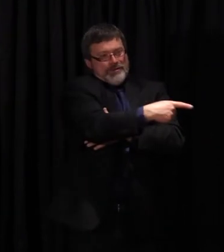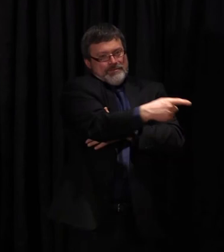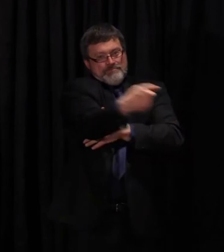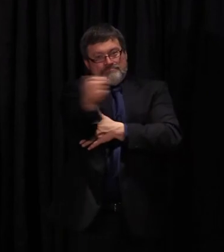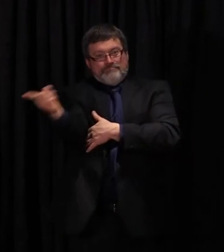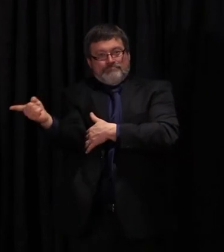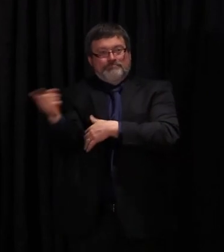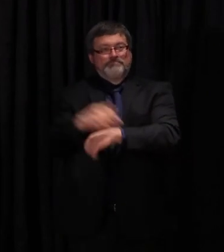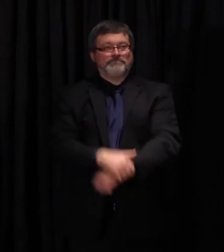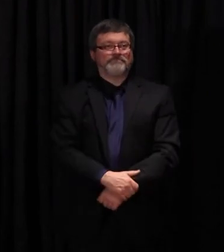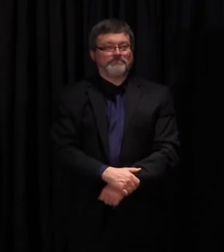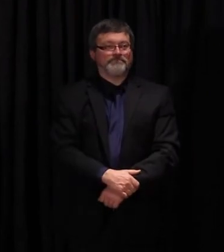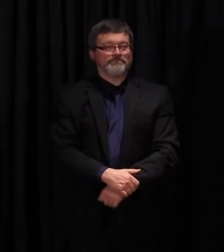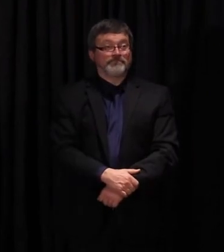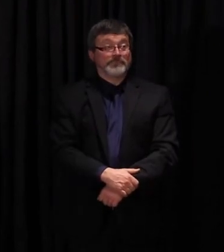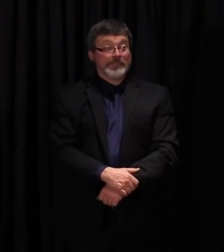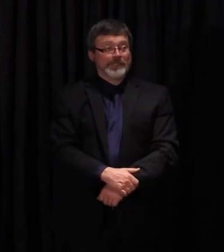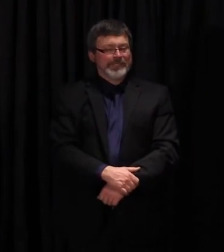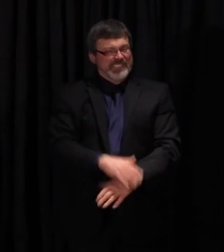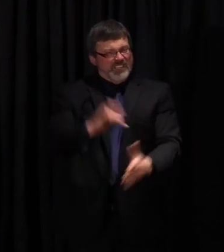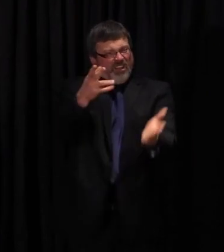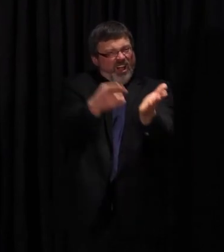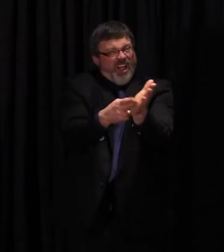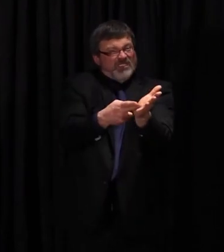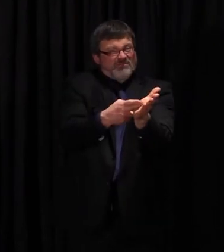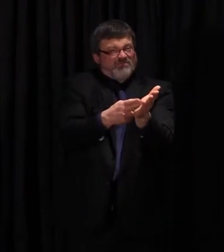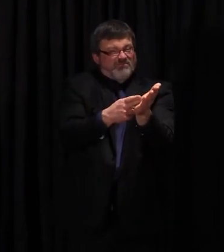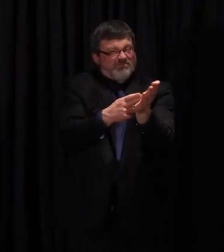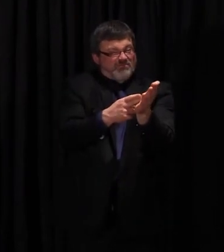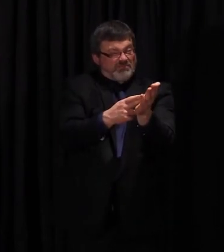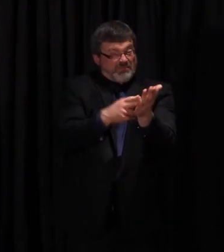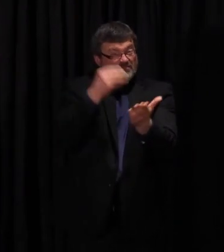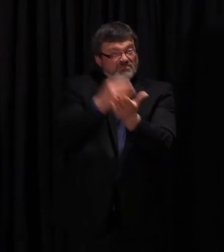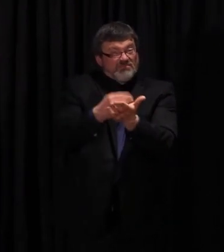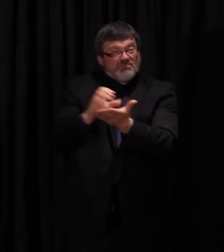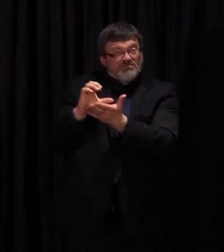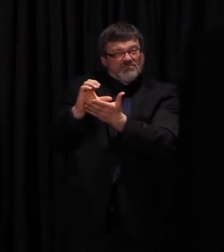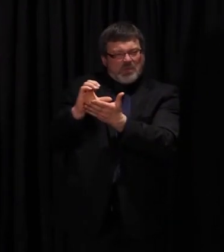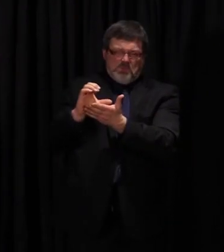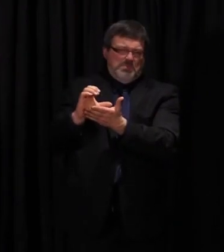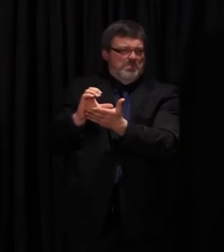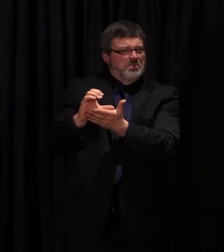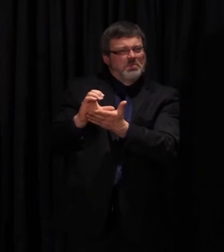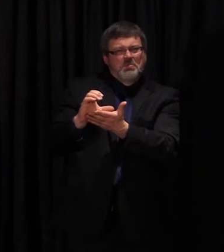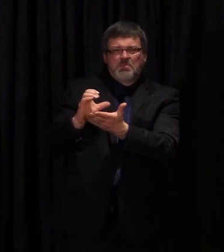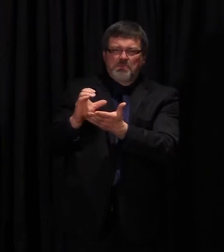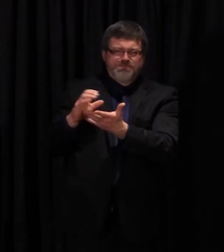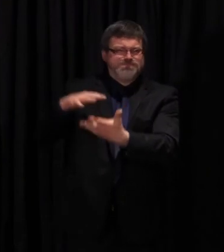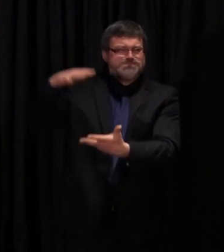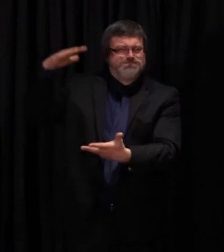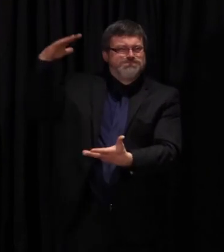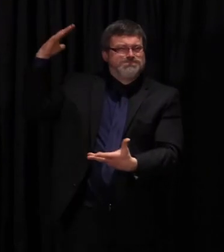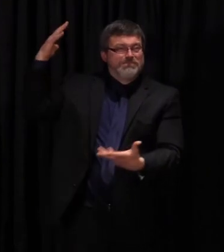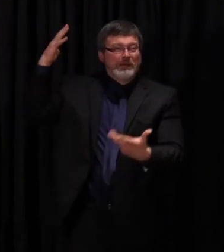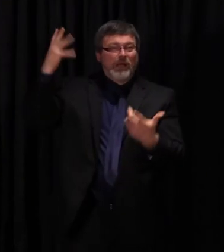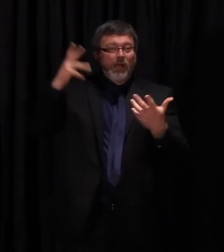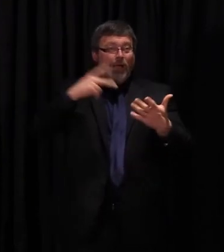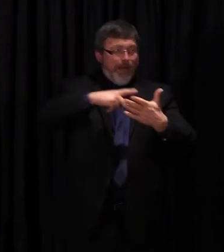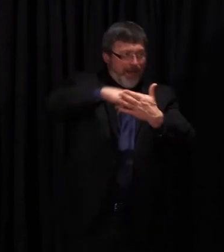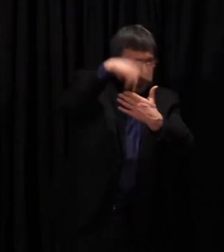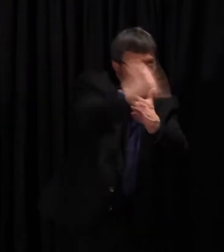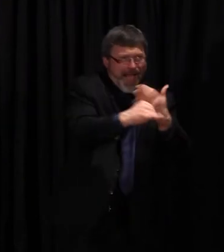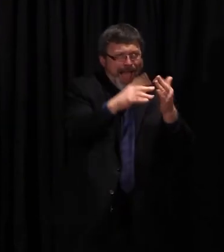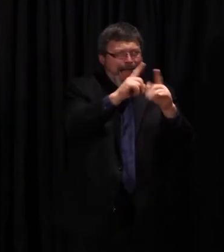Because the fact is, there's no amount of money, infrastructure projects, or government policy that